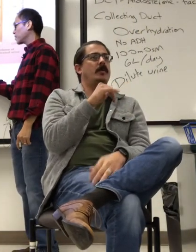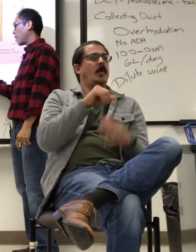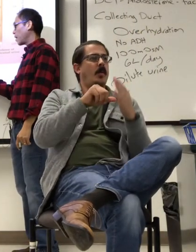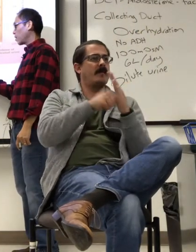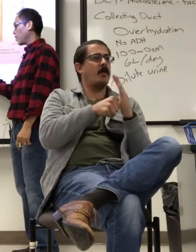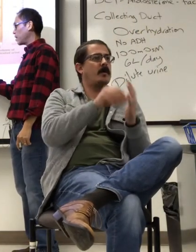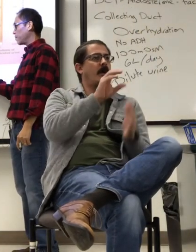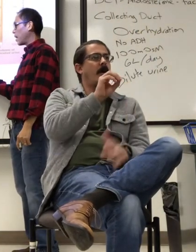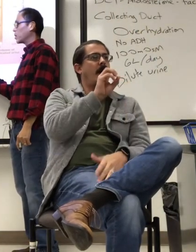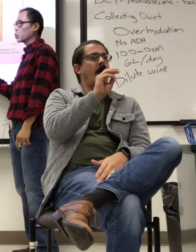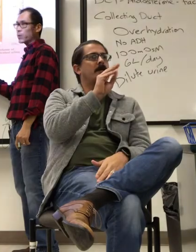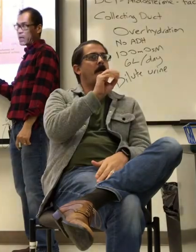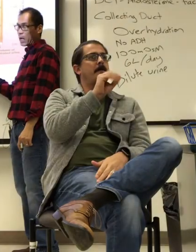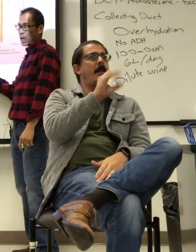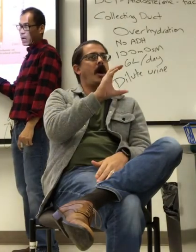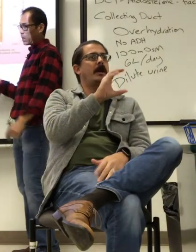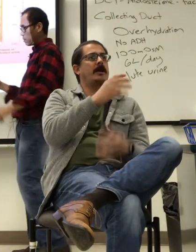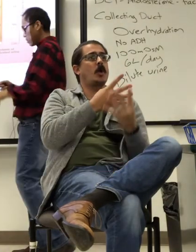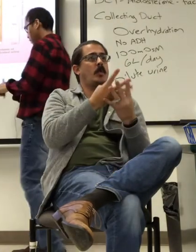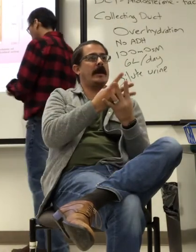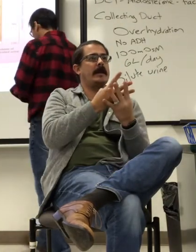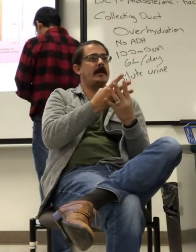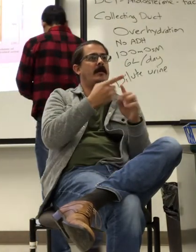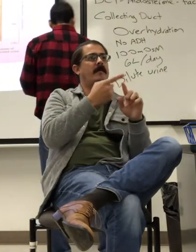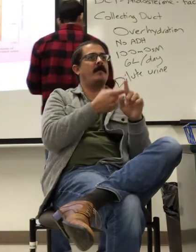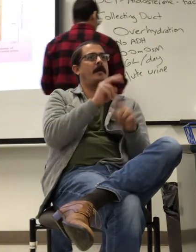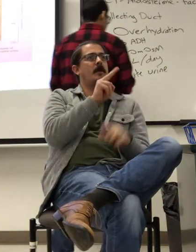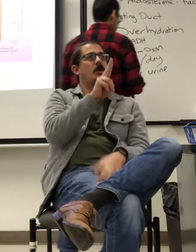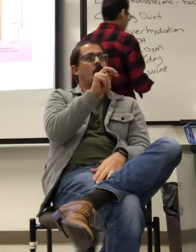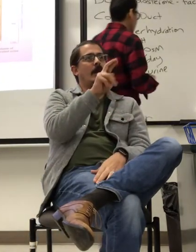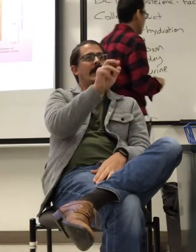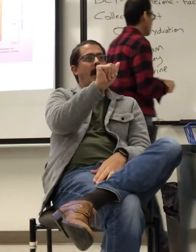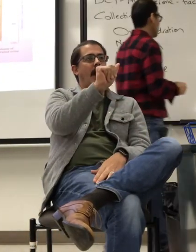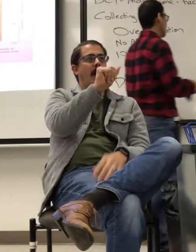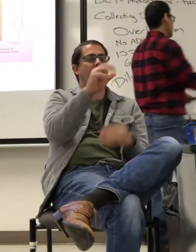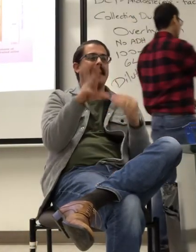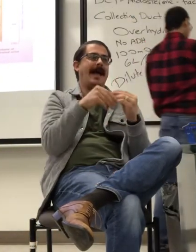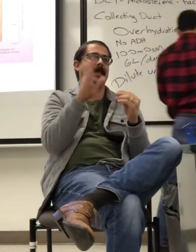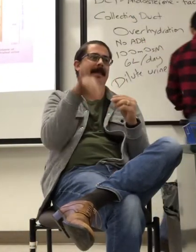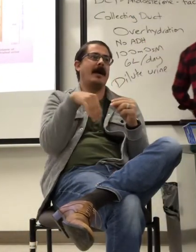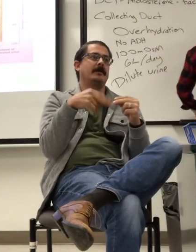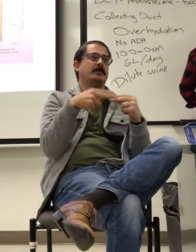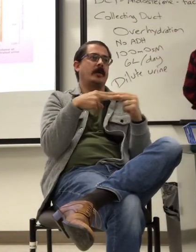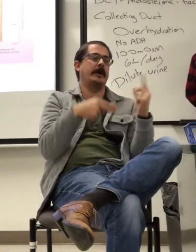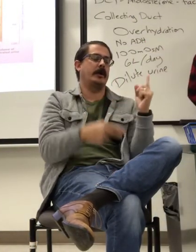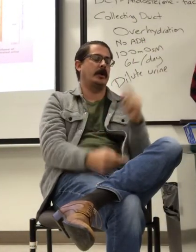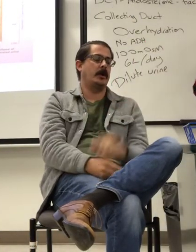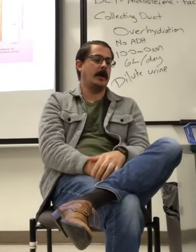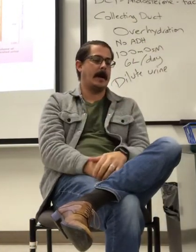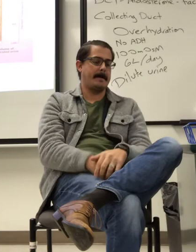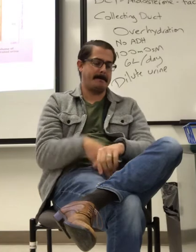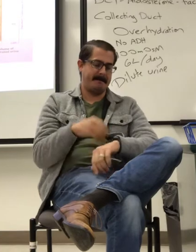of the osmotic gradient by urea. So I'm going to add that to this slide, to this side here.